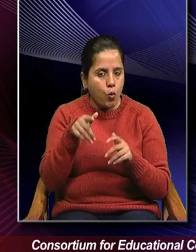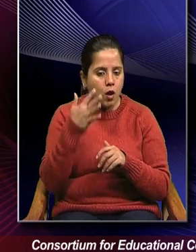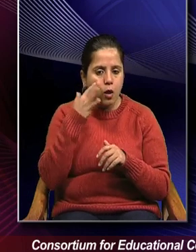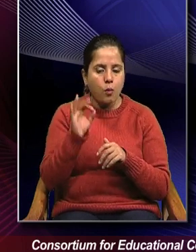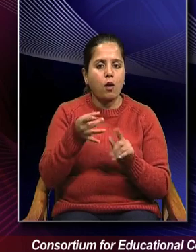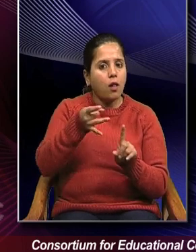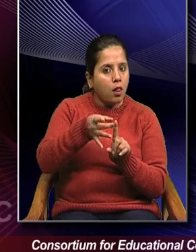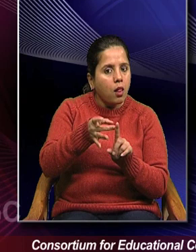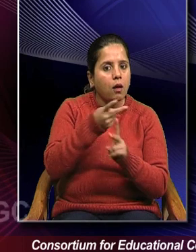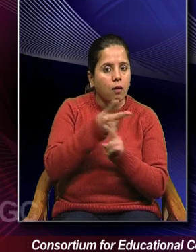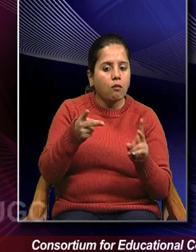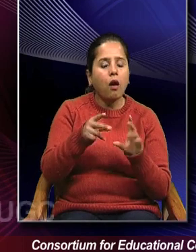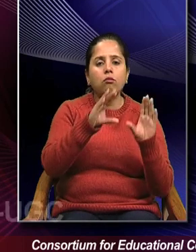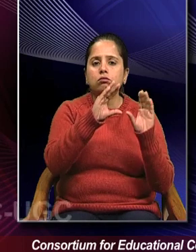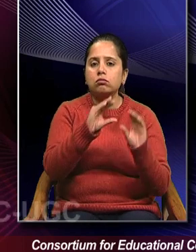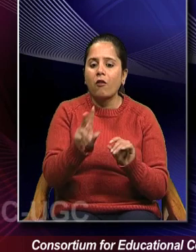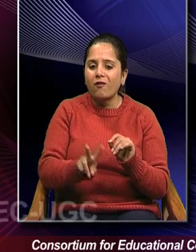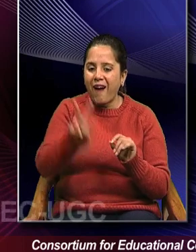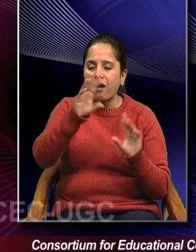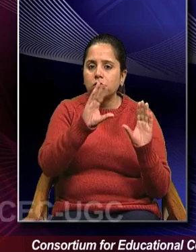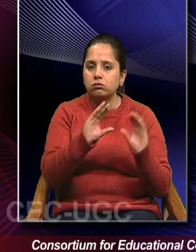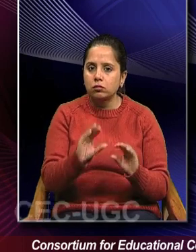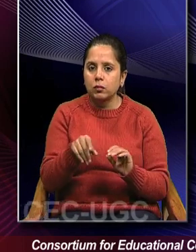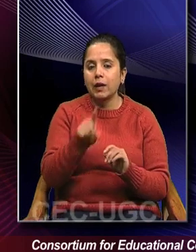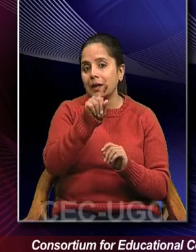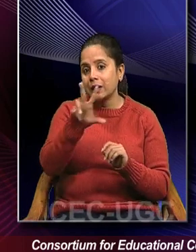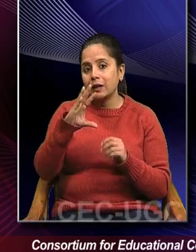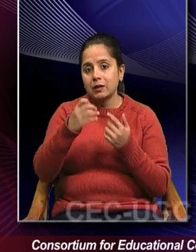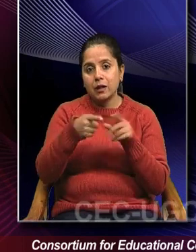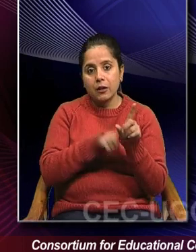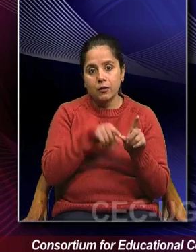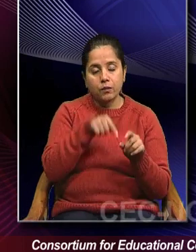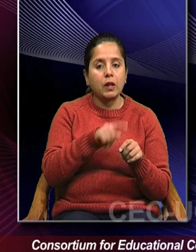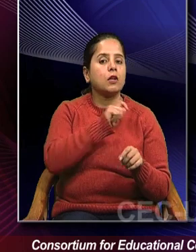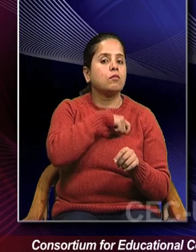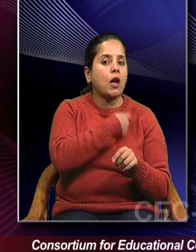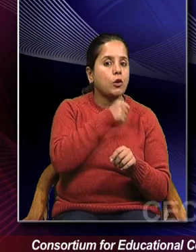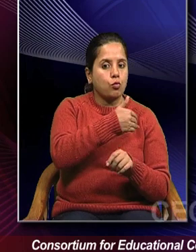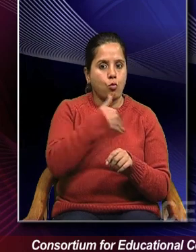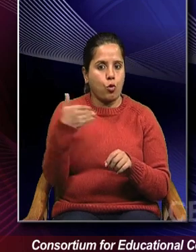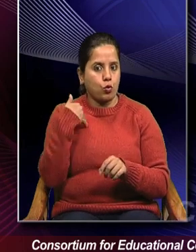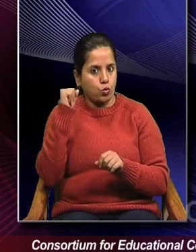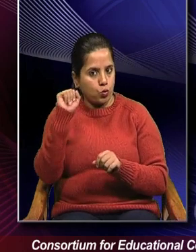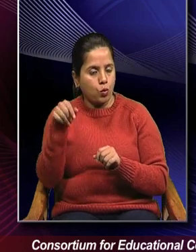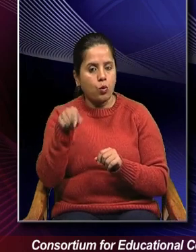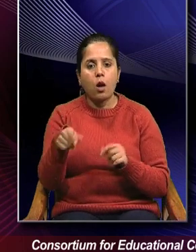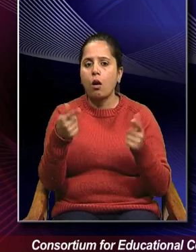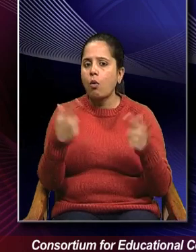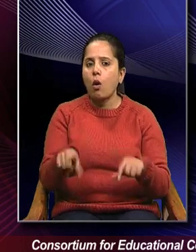metals it declined, and by late 18th century Spanish and Portuguese power, they declined and they lost